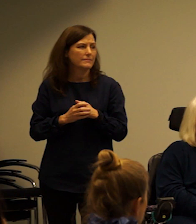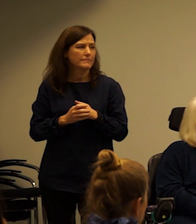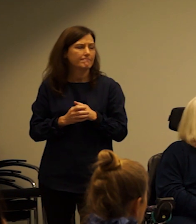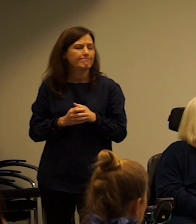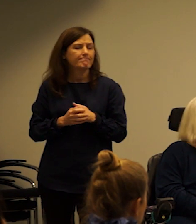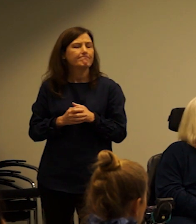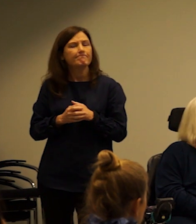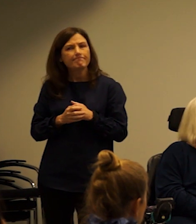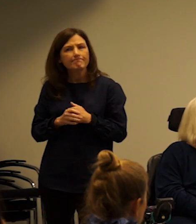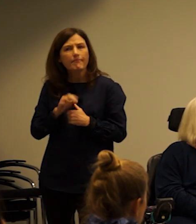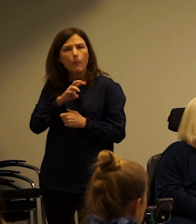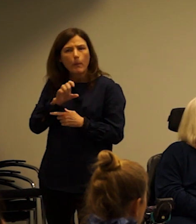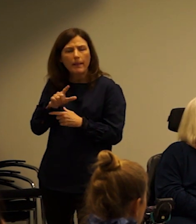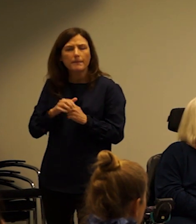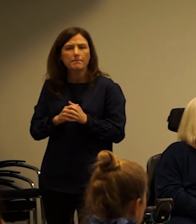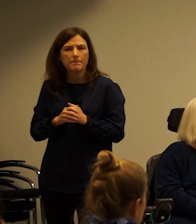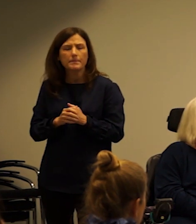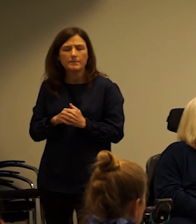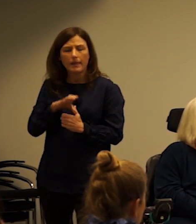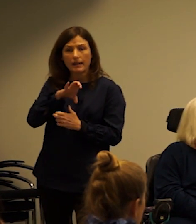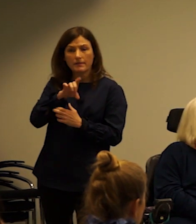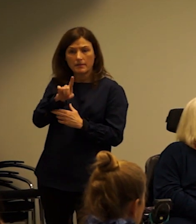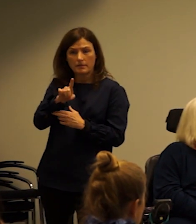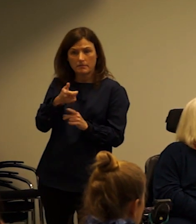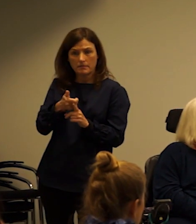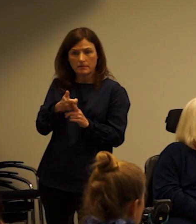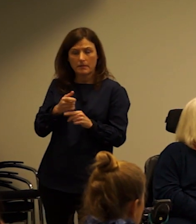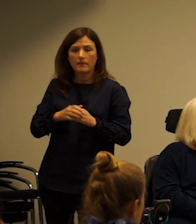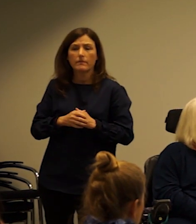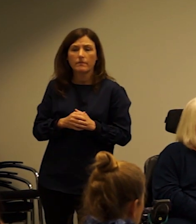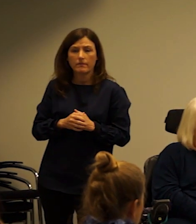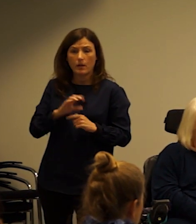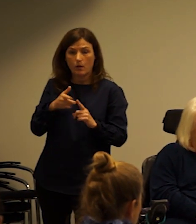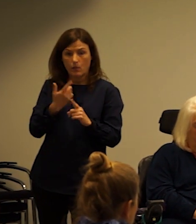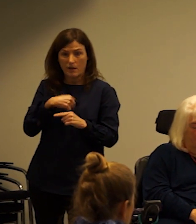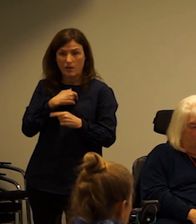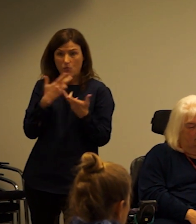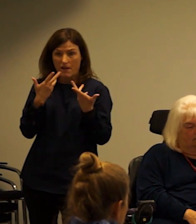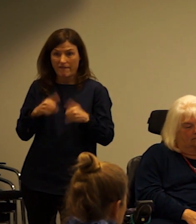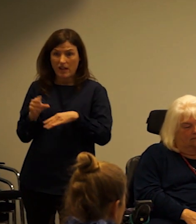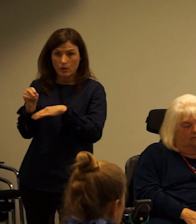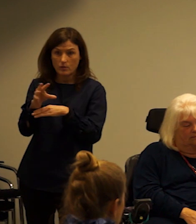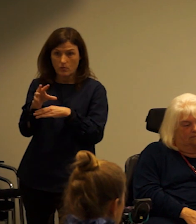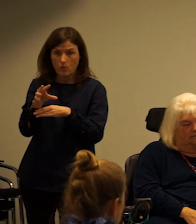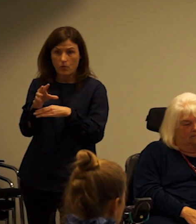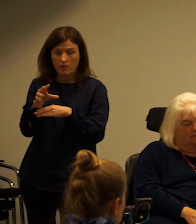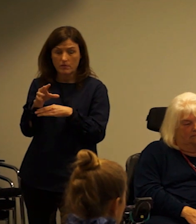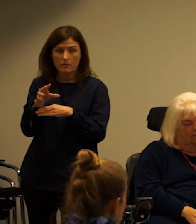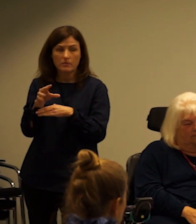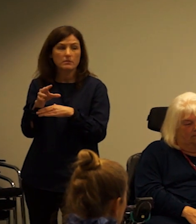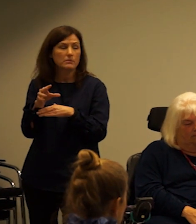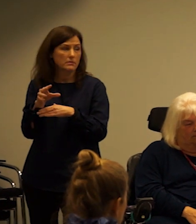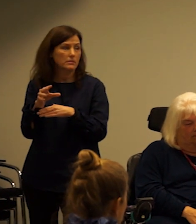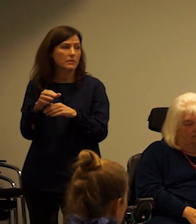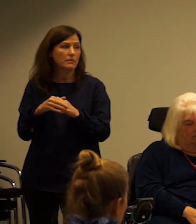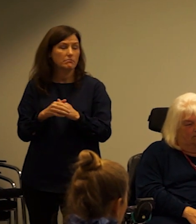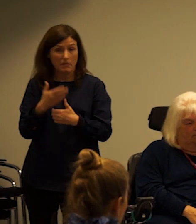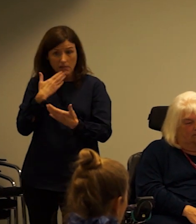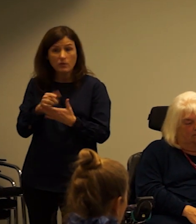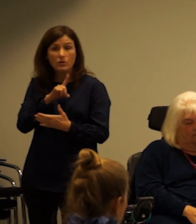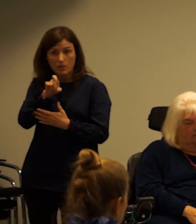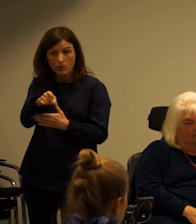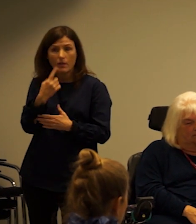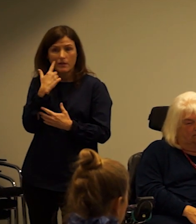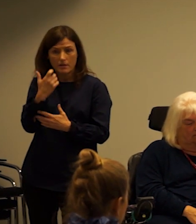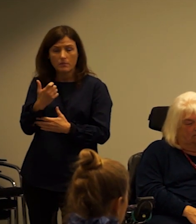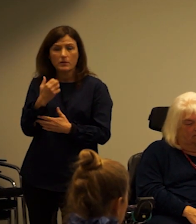You have, well, the CD, when we finish recording this, that's a good question,